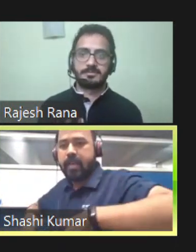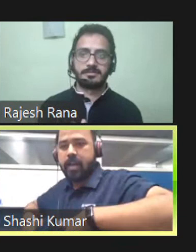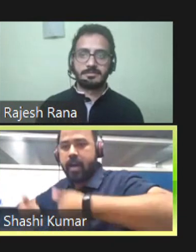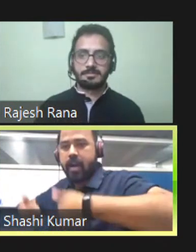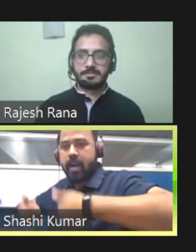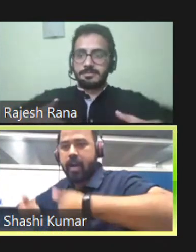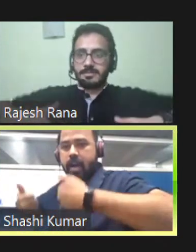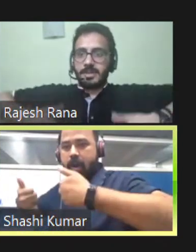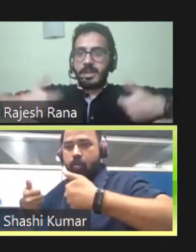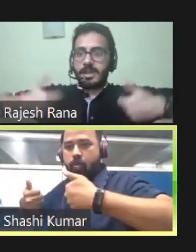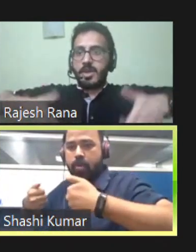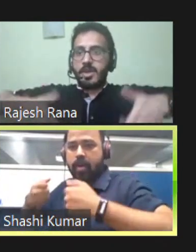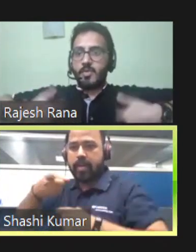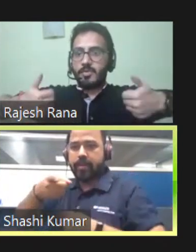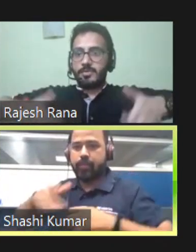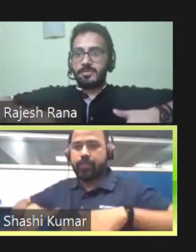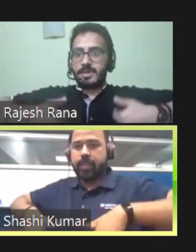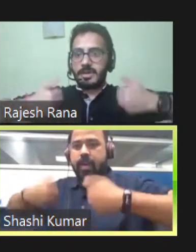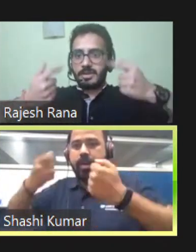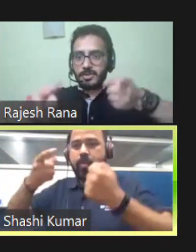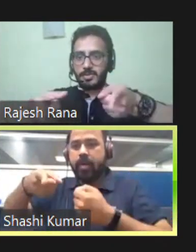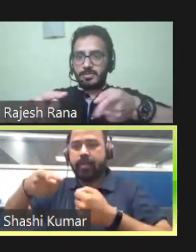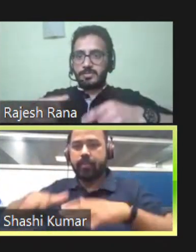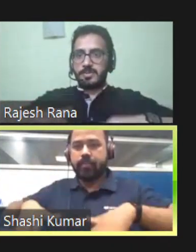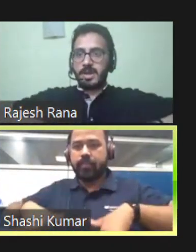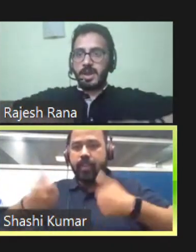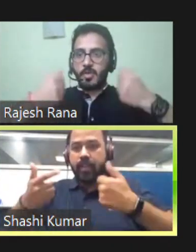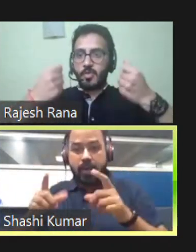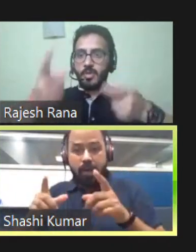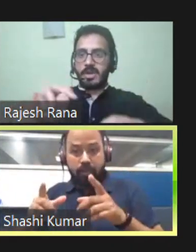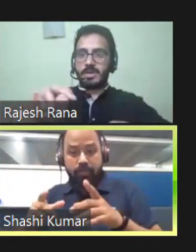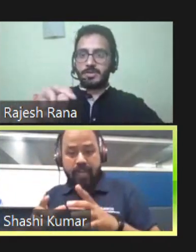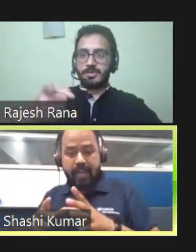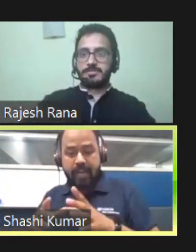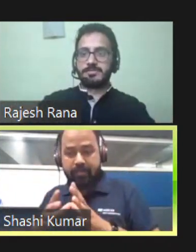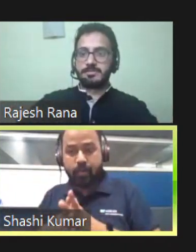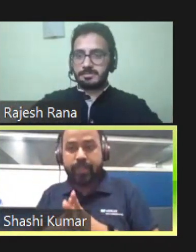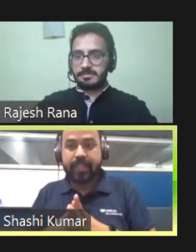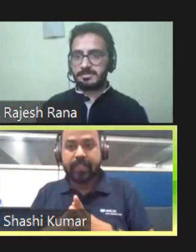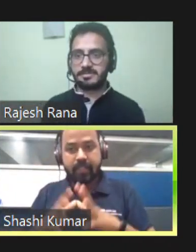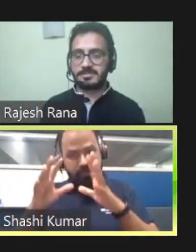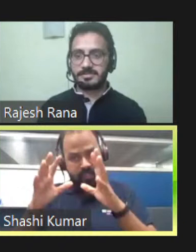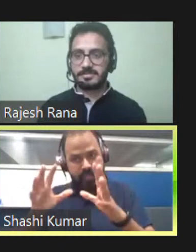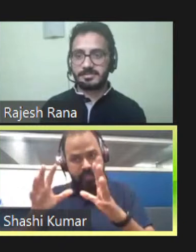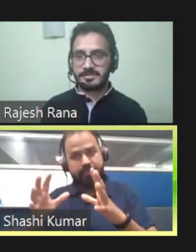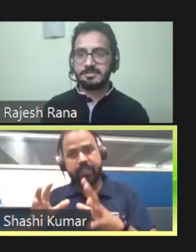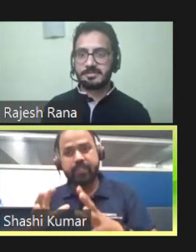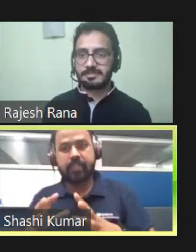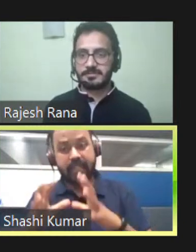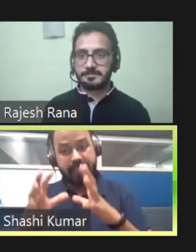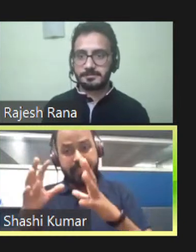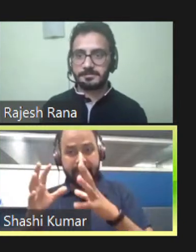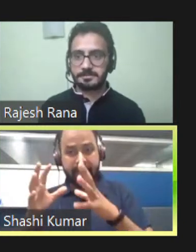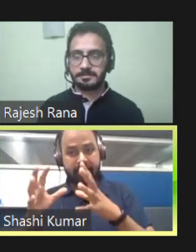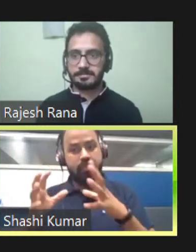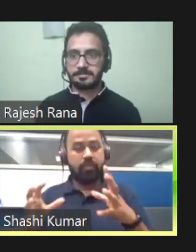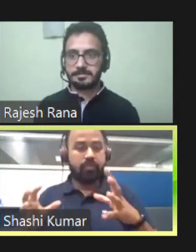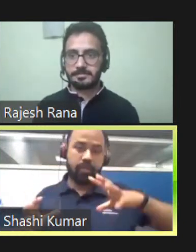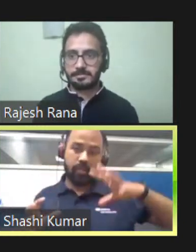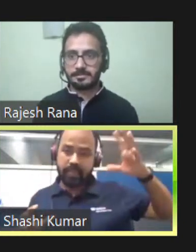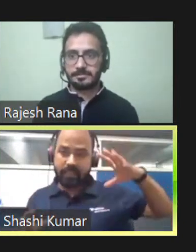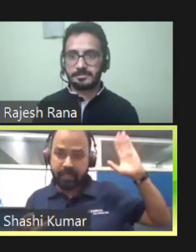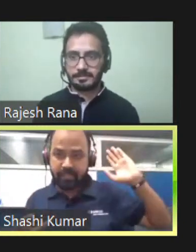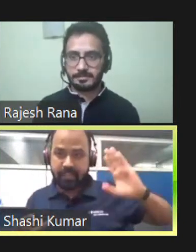is how are you? How are you? Now, you would have noticed some of the things which Rajesh has